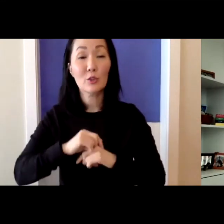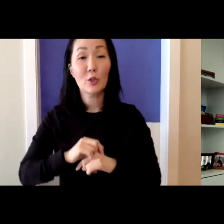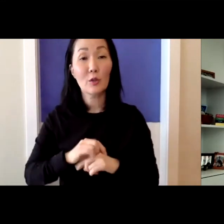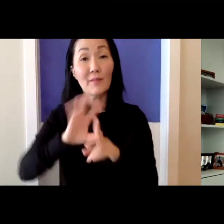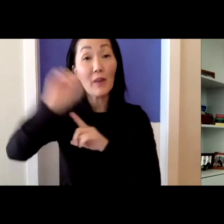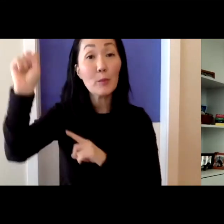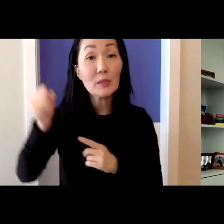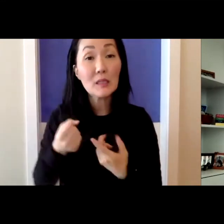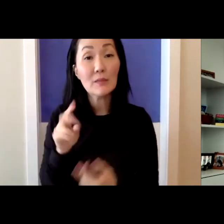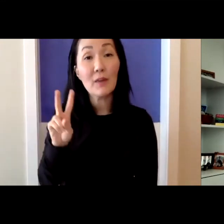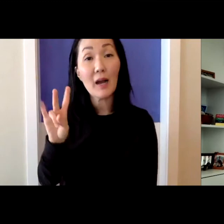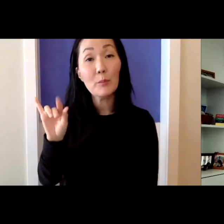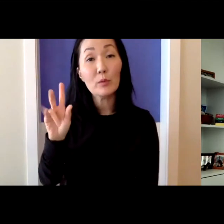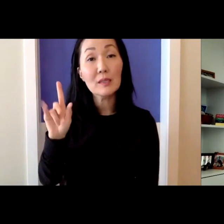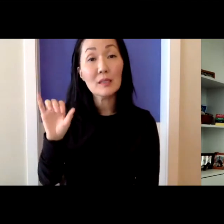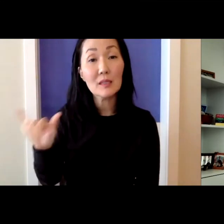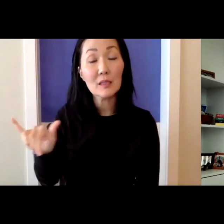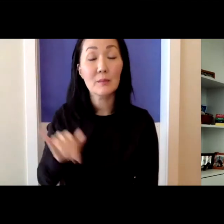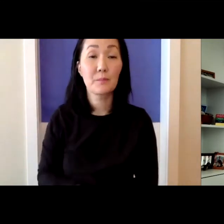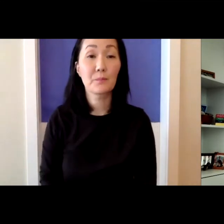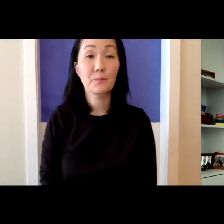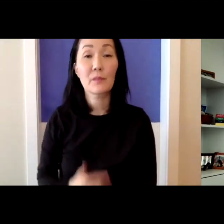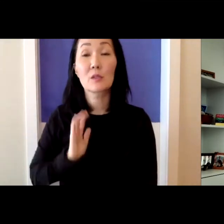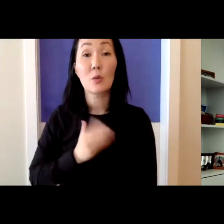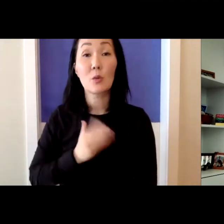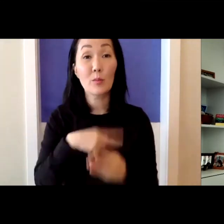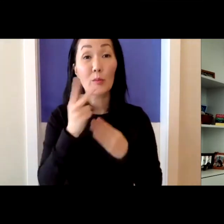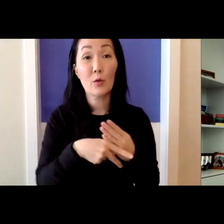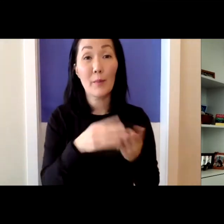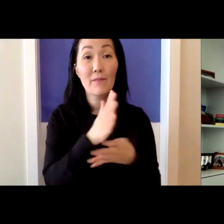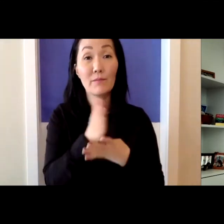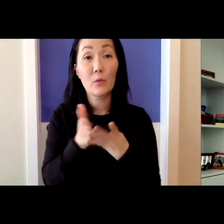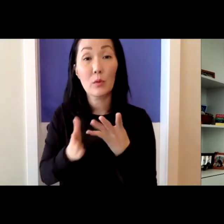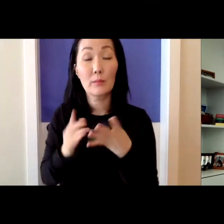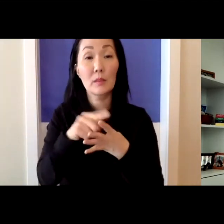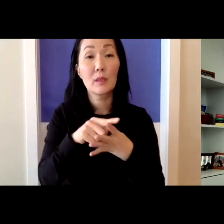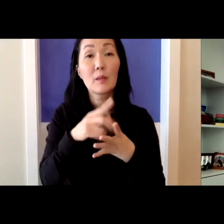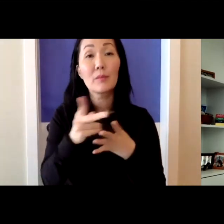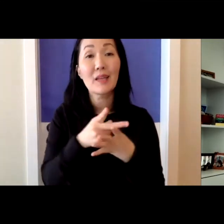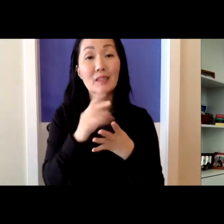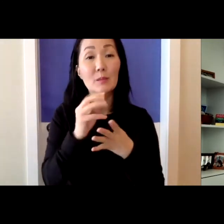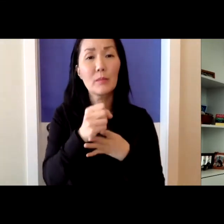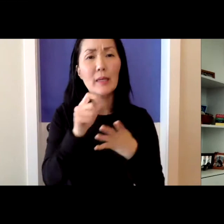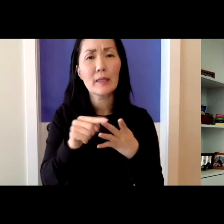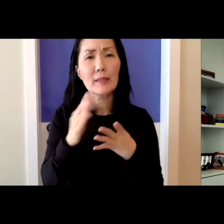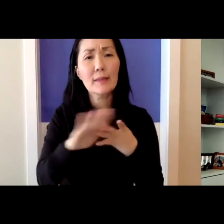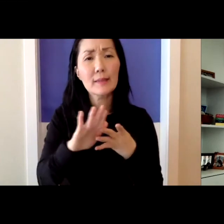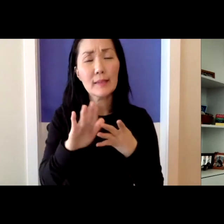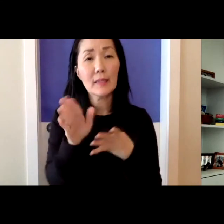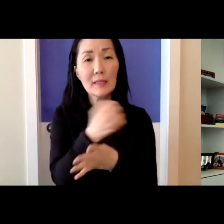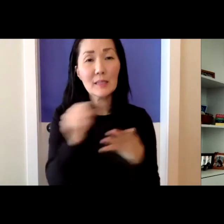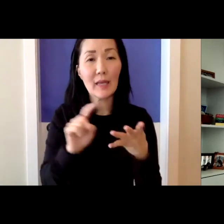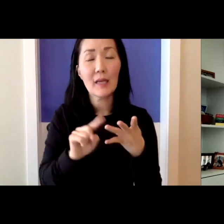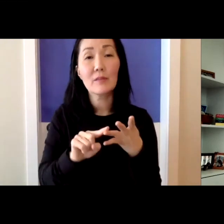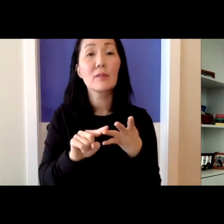that end, our core programs fall under four categories: placemaking, clean and safe, festivals and events, and